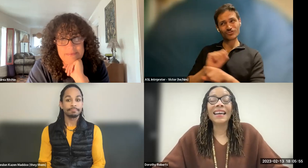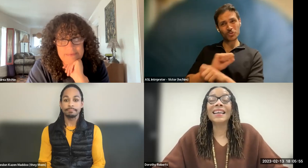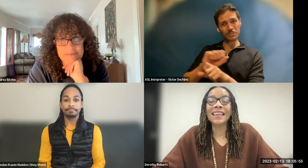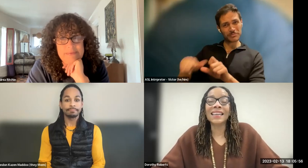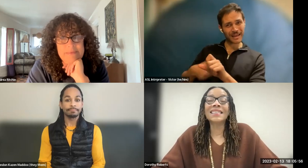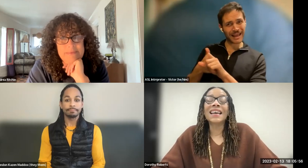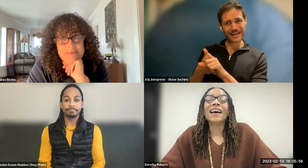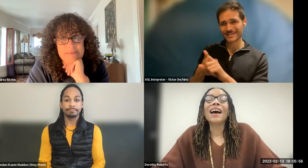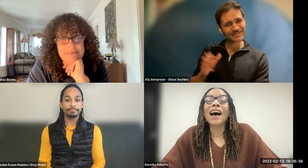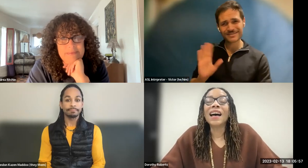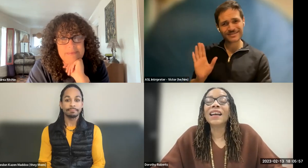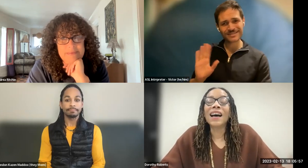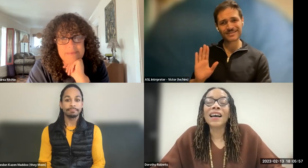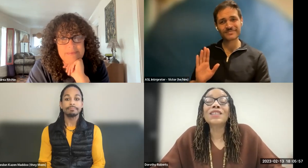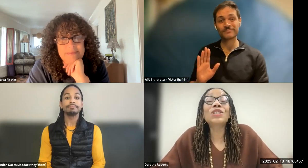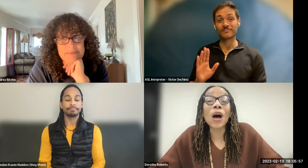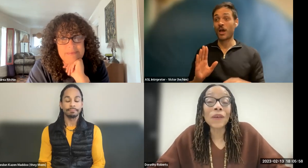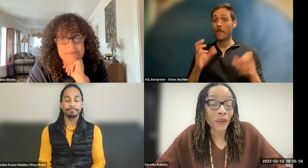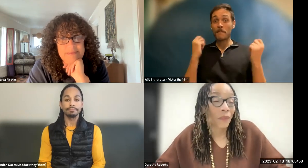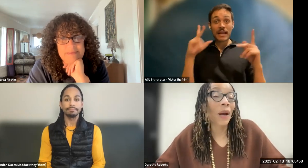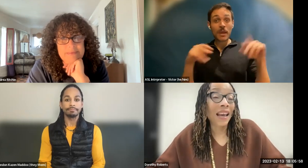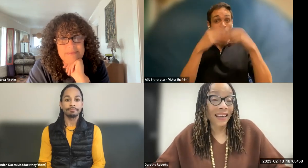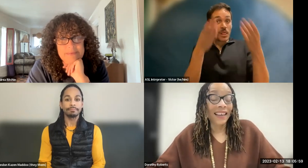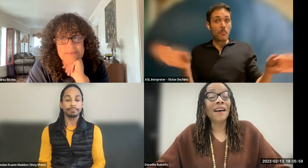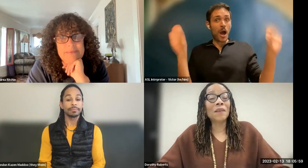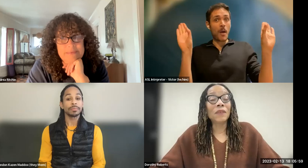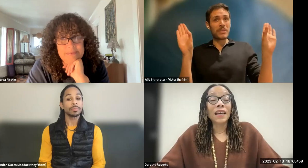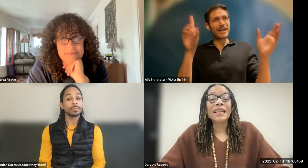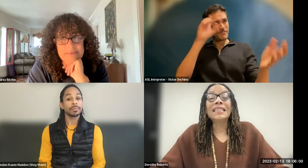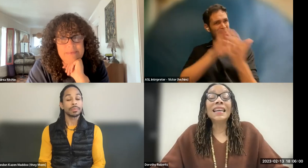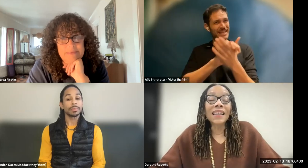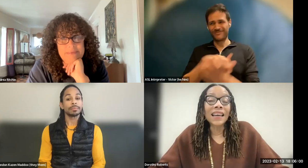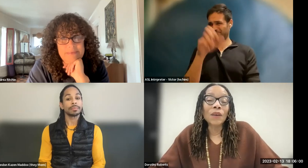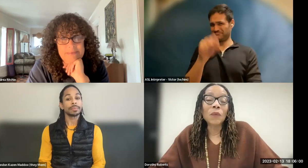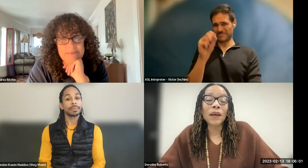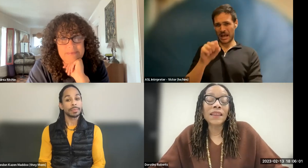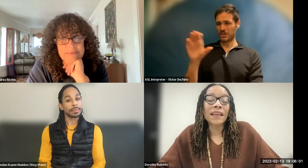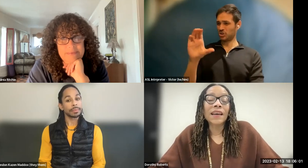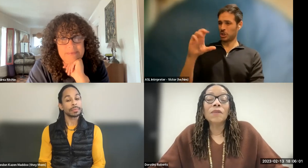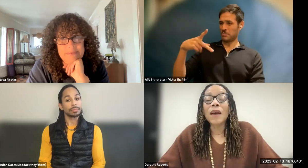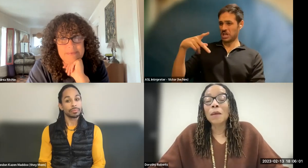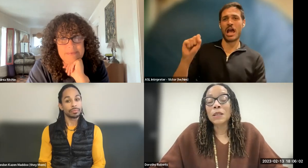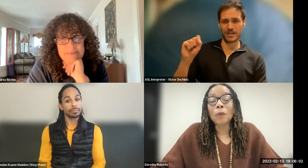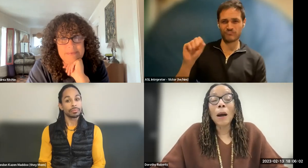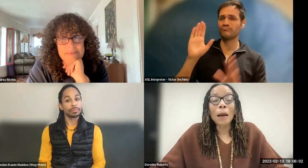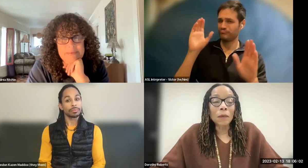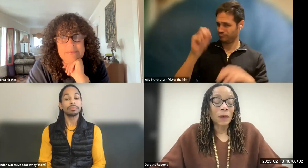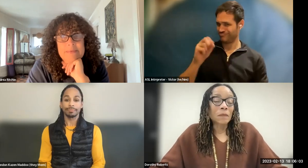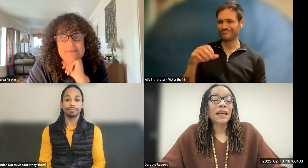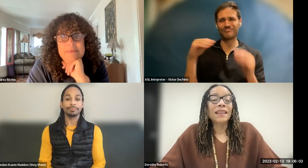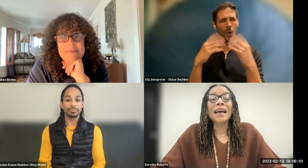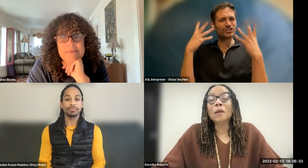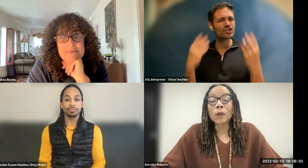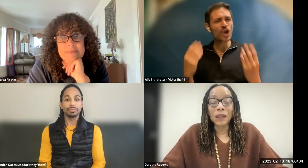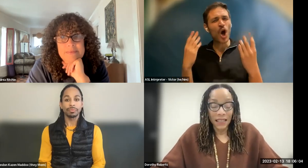that it is a softer way of dealing with families'